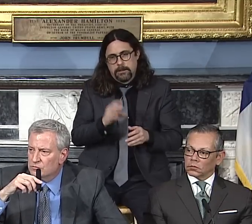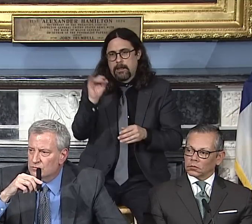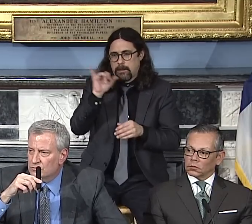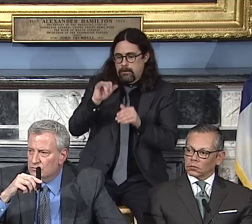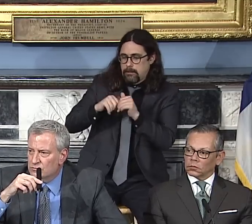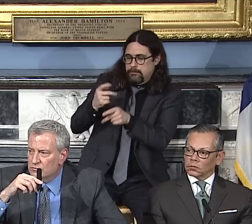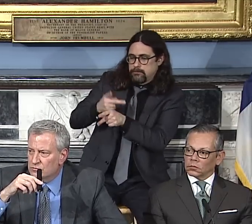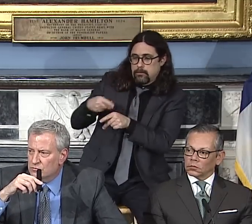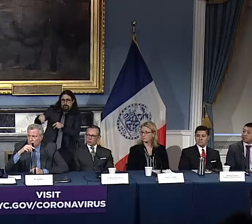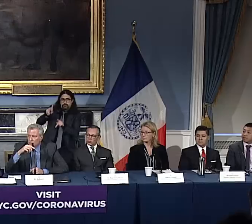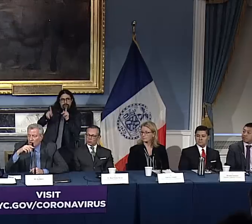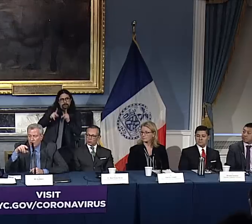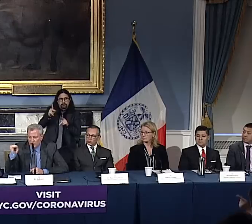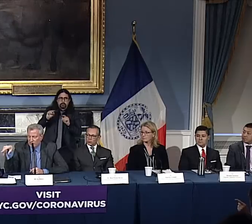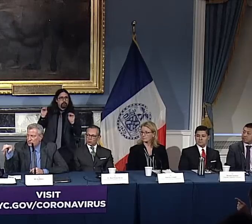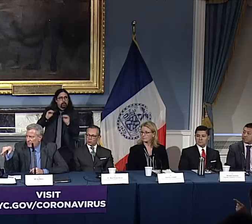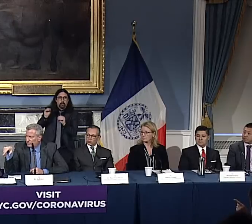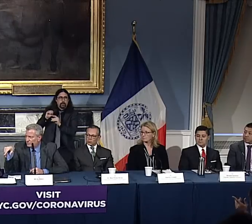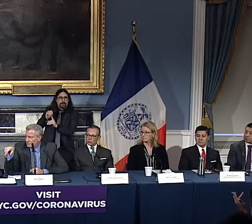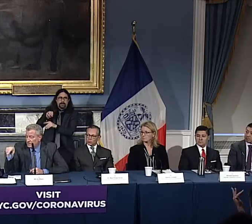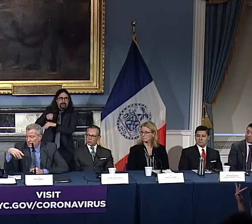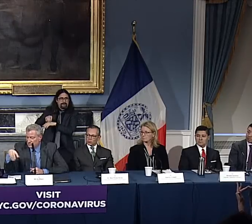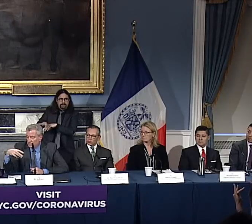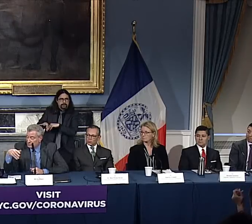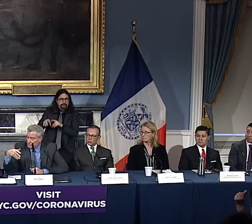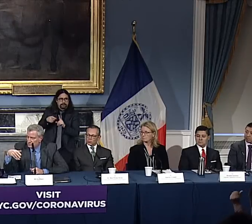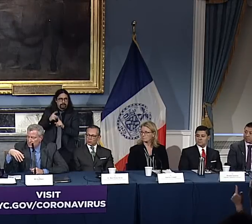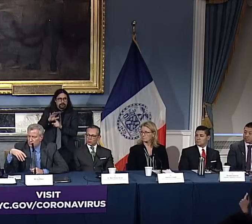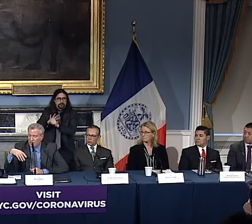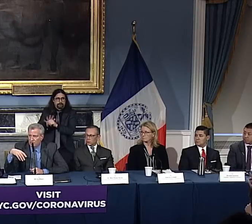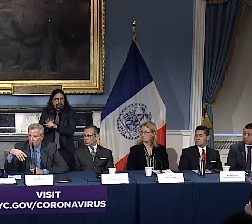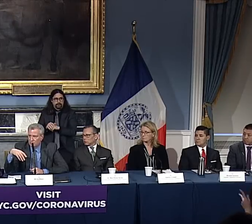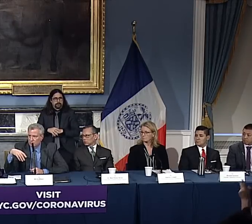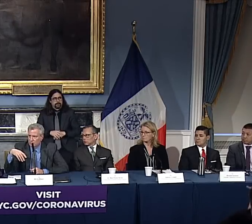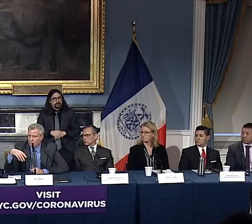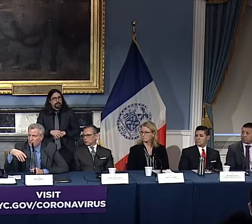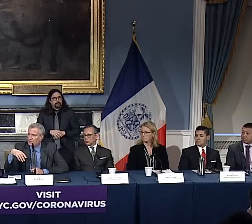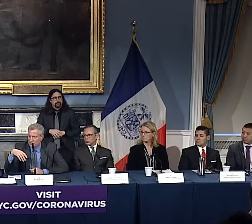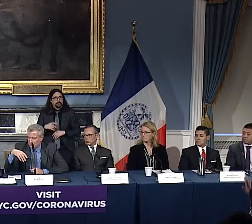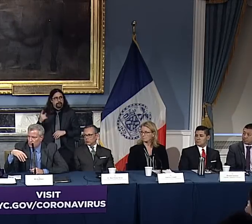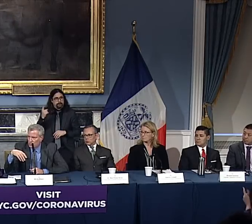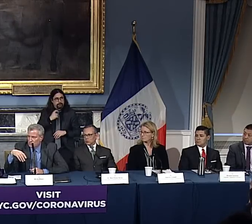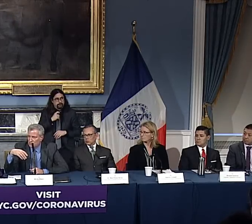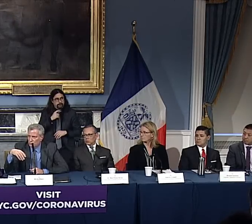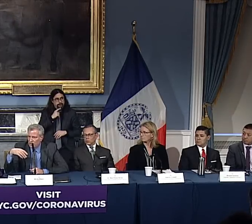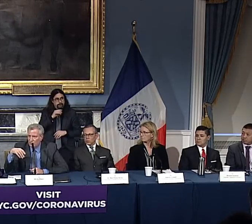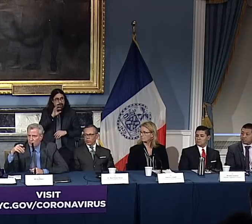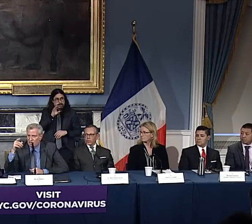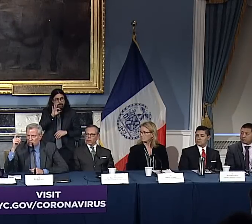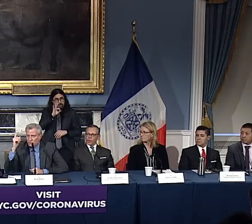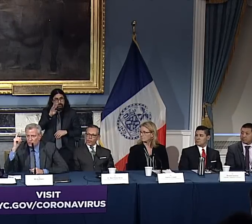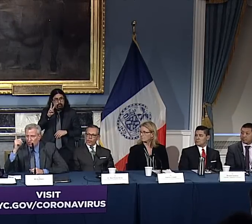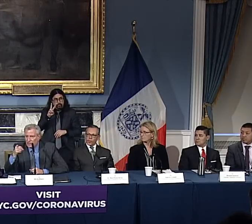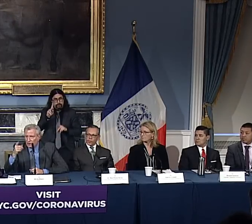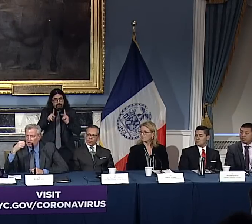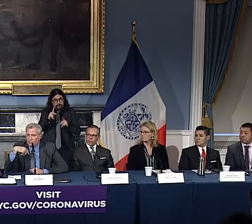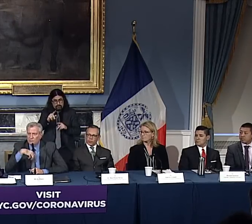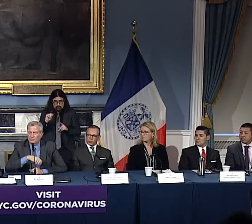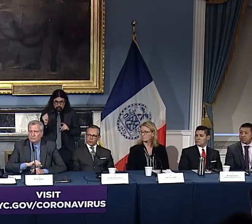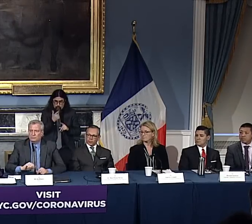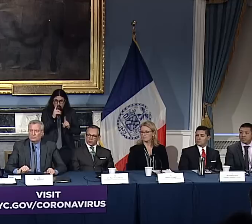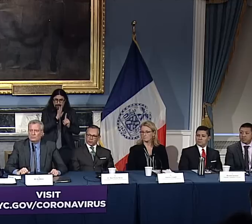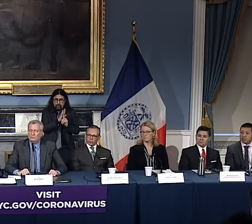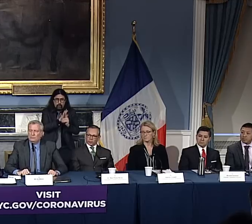with all 92 people in their contacts? Let's check on the exact, because obviously this has been... Are they aiming to be in touch? Yes, of course, that's wherever possible. Okay, go